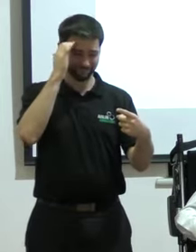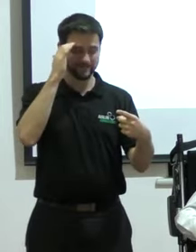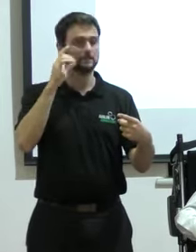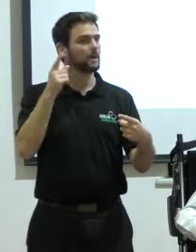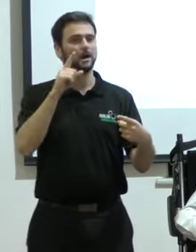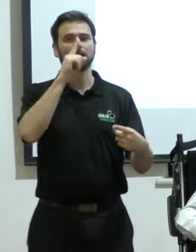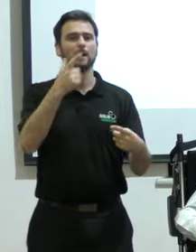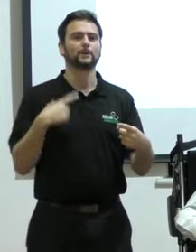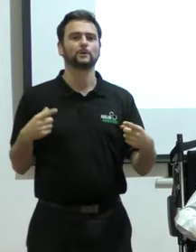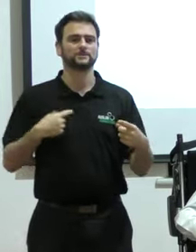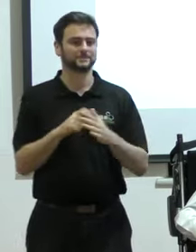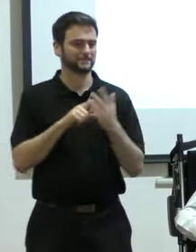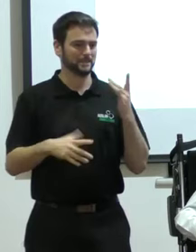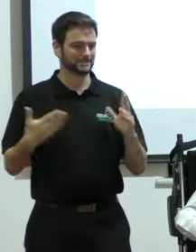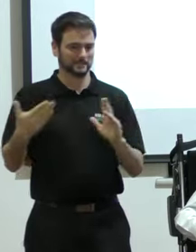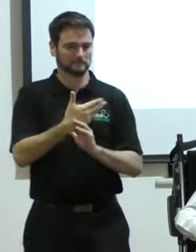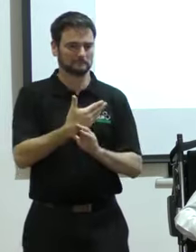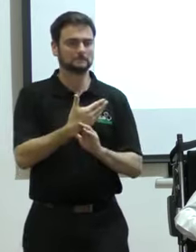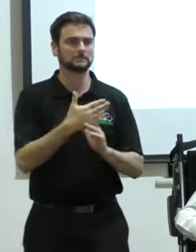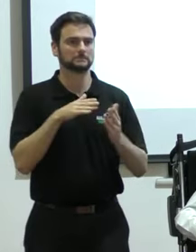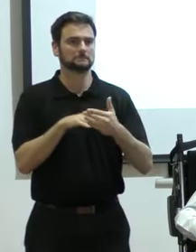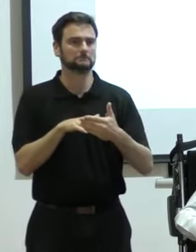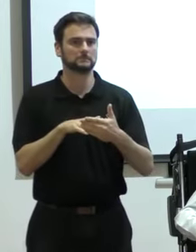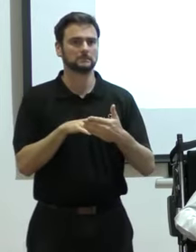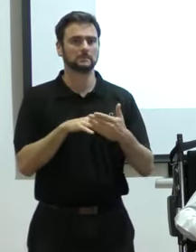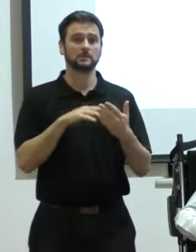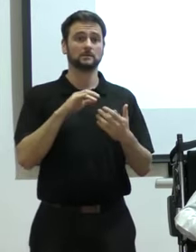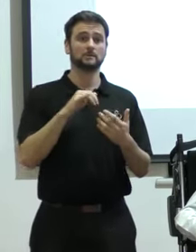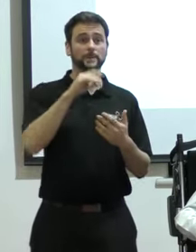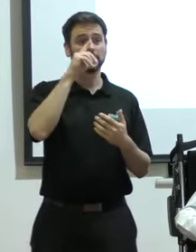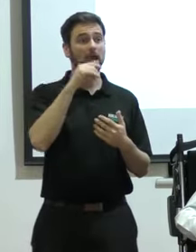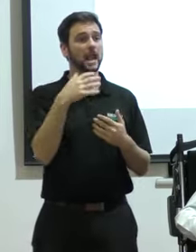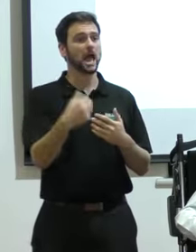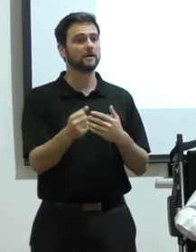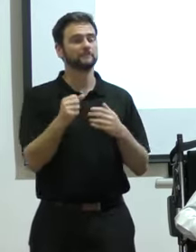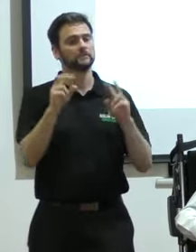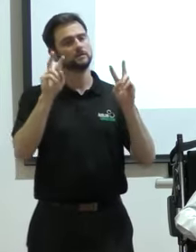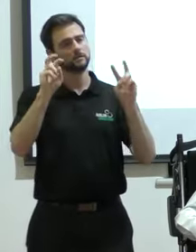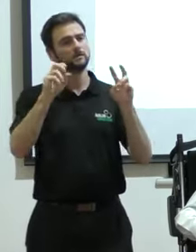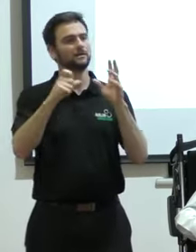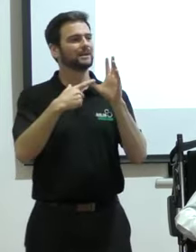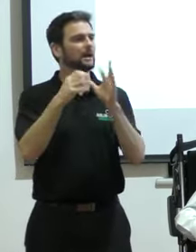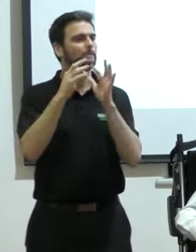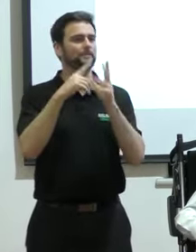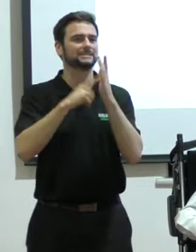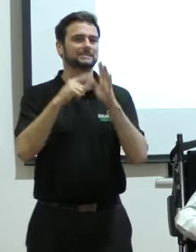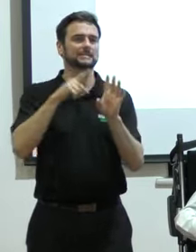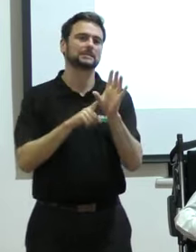disability, and then you can often have capacity building supports included into your